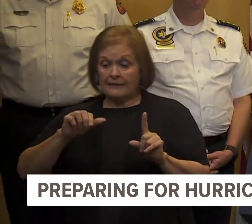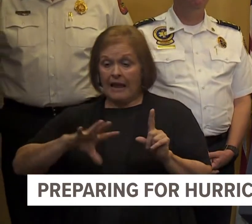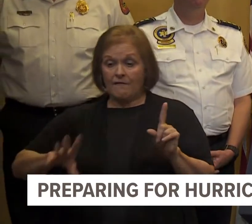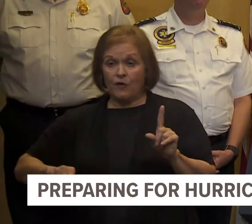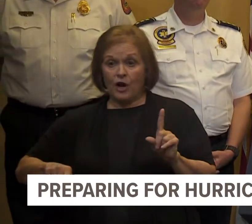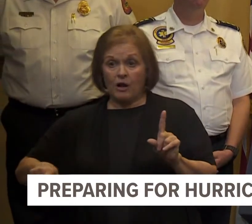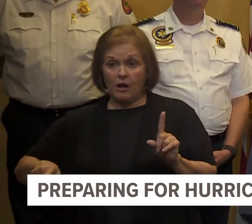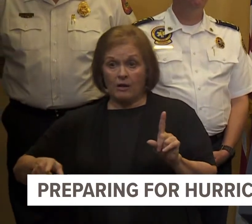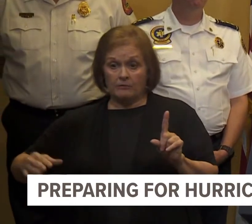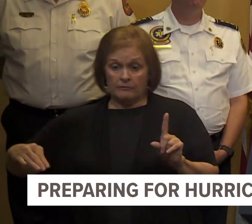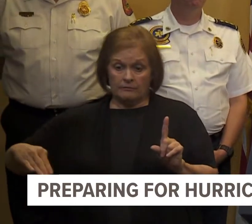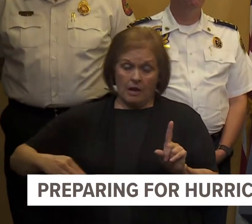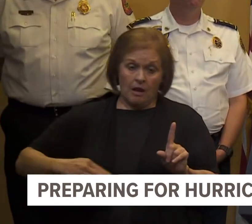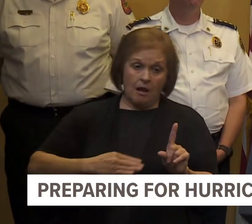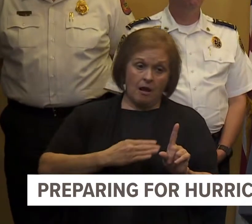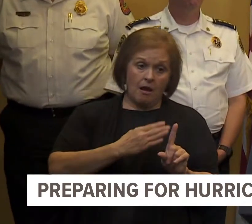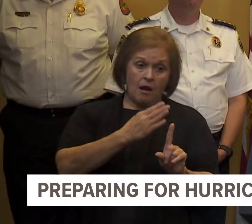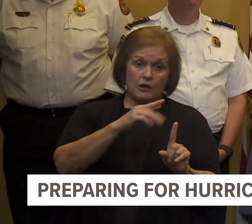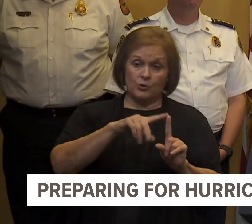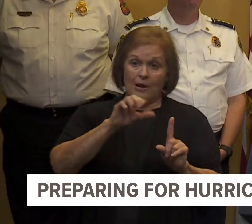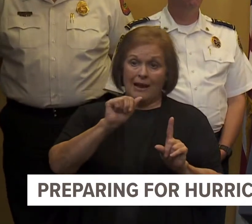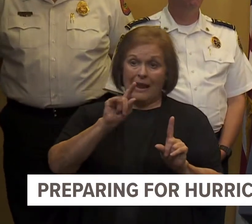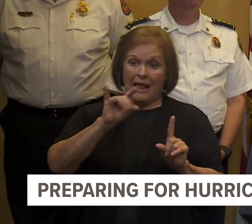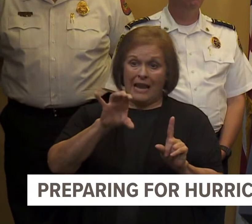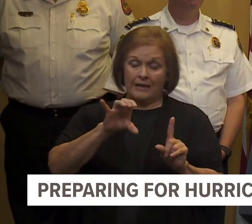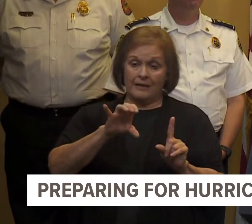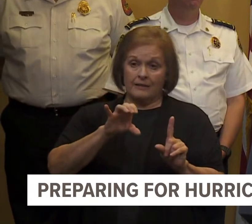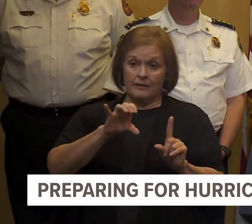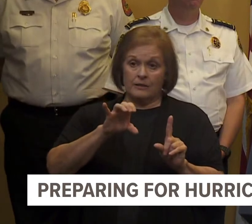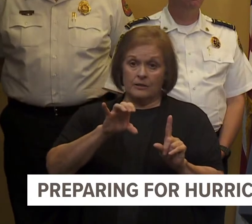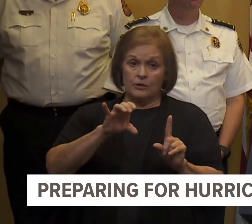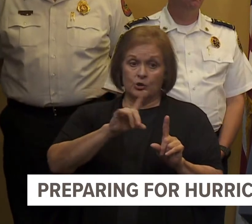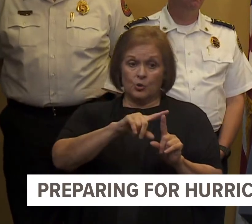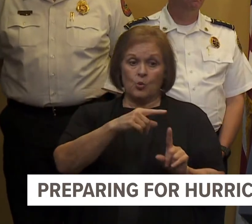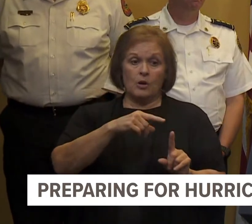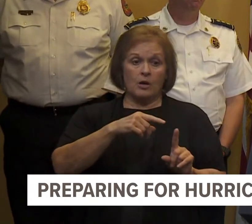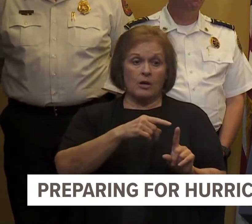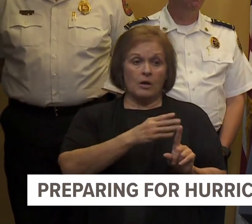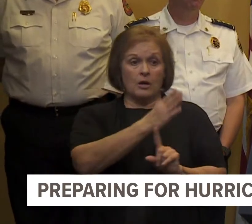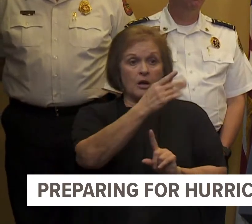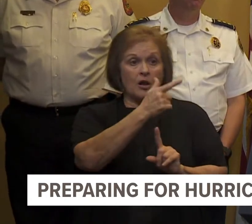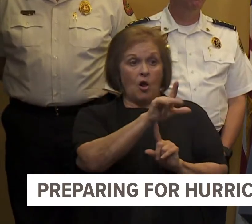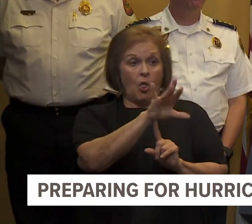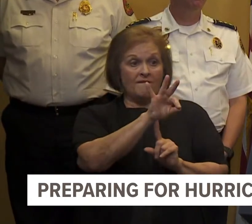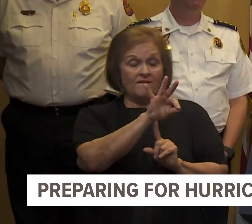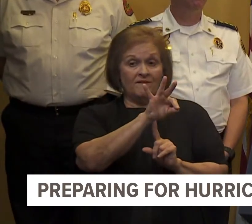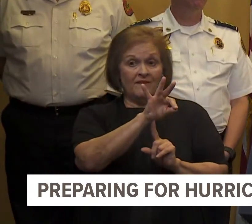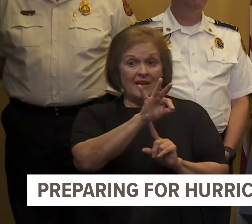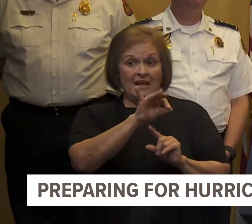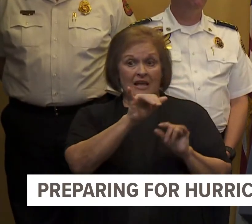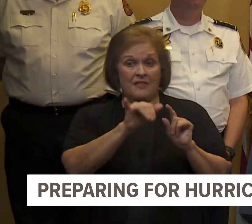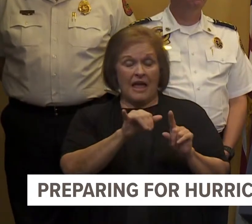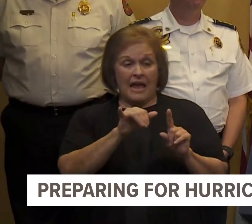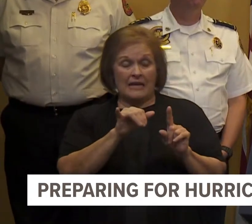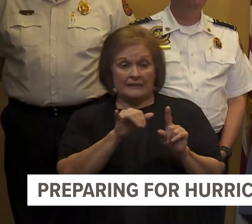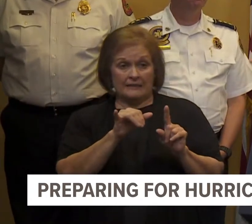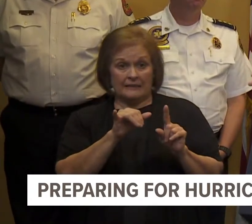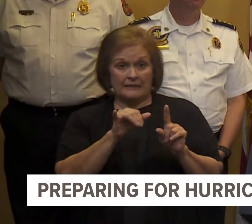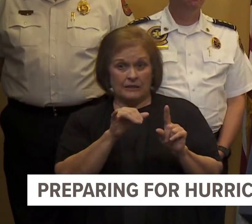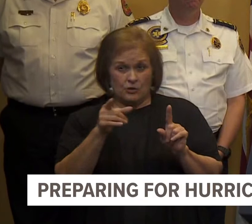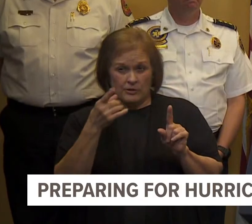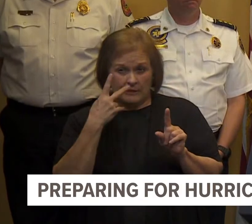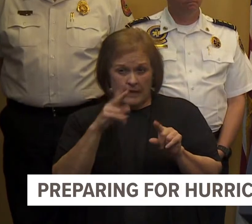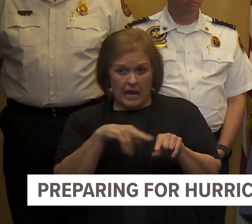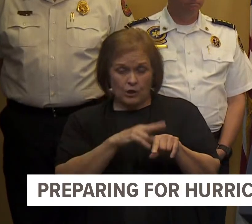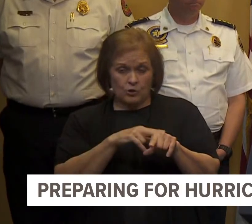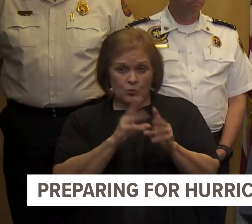Africa, the Cape Verde Islands, comes across the Atlantic, tracks up into the Gulf of Mexico, and gives us that look. And you've seen